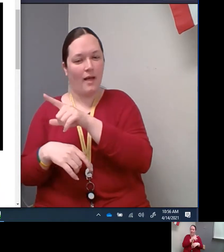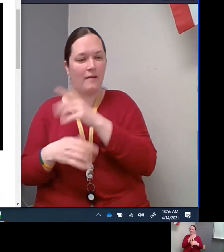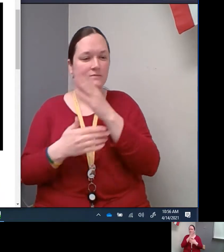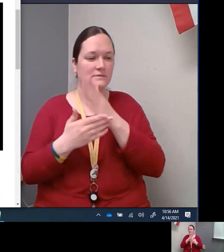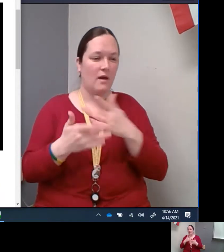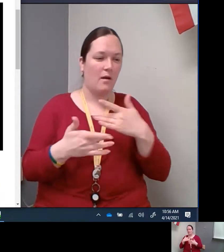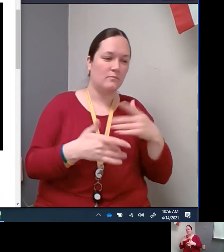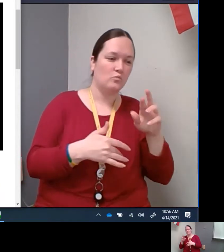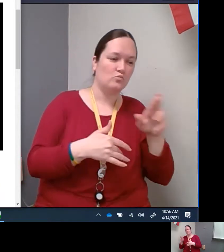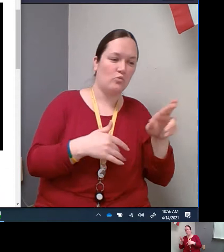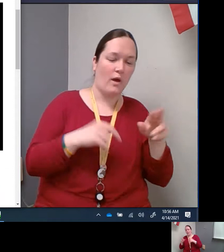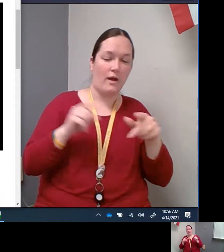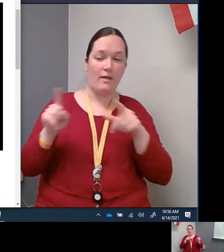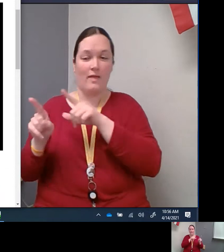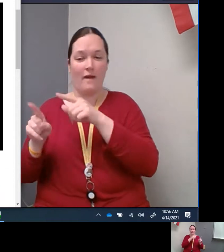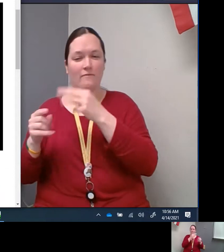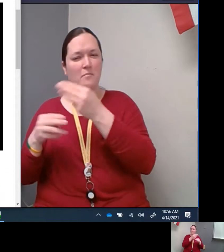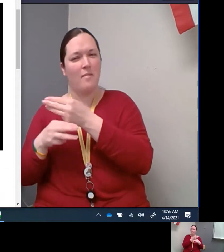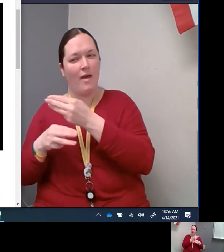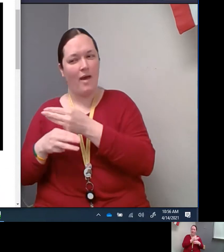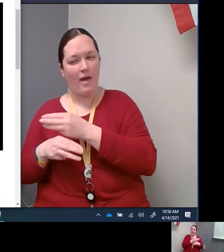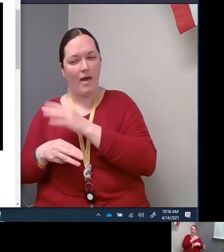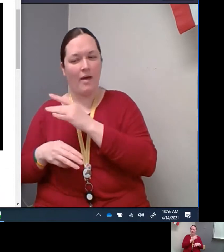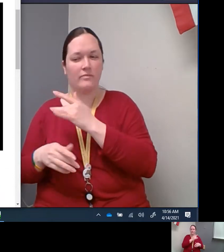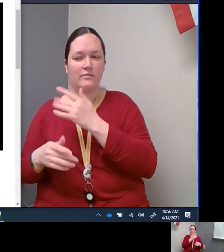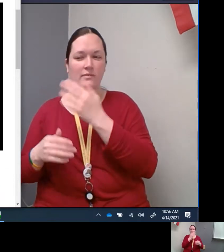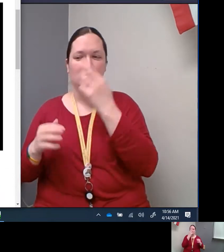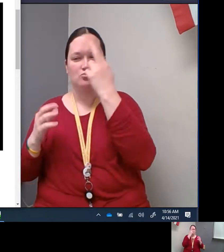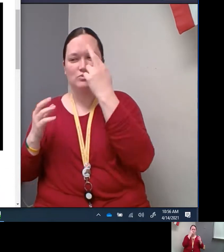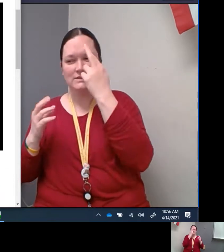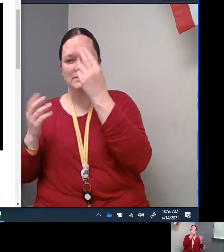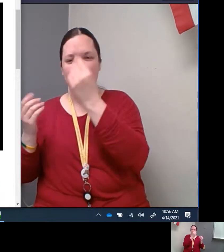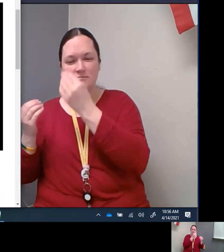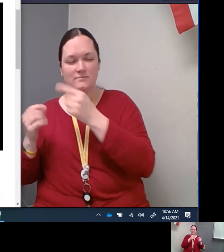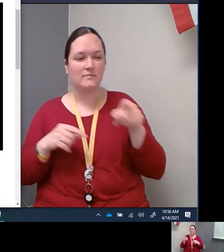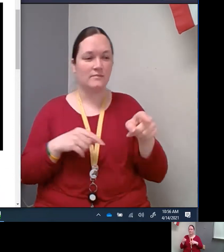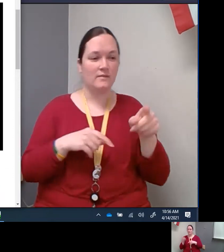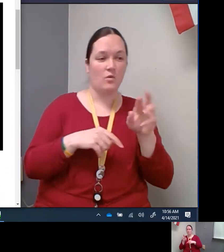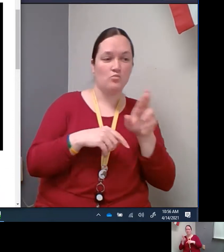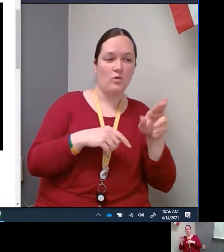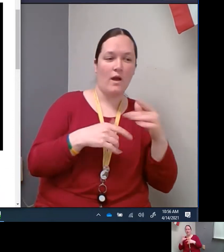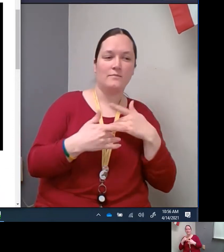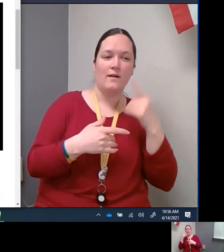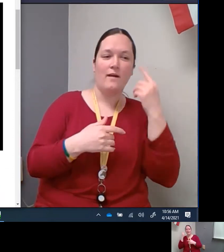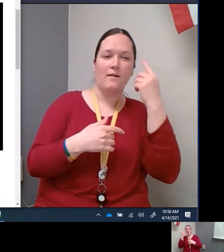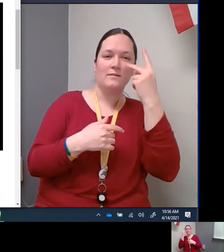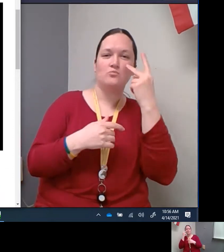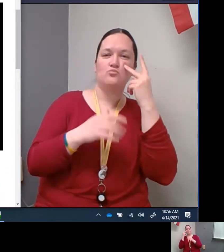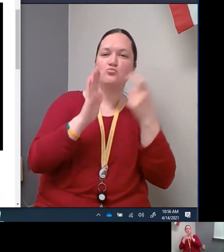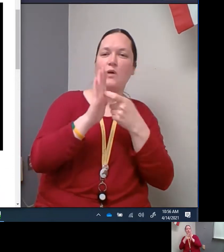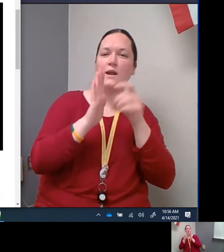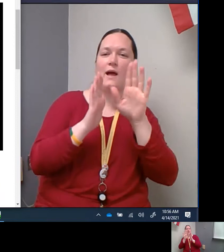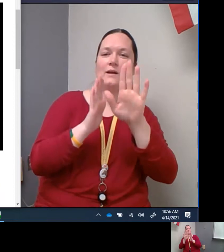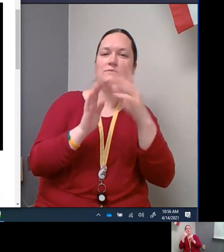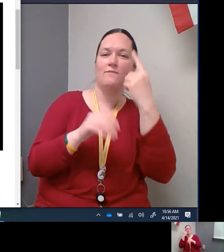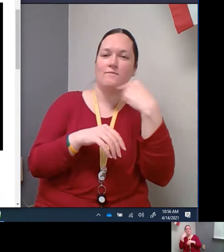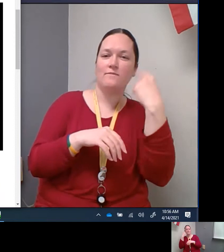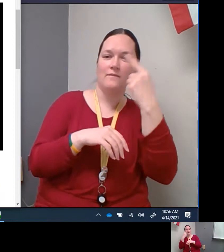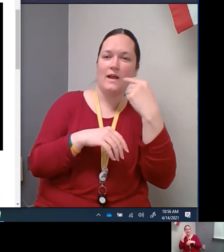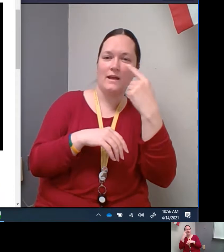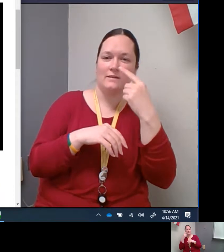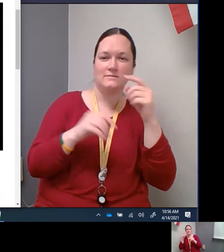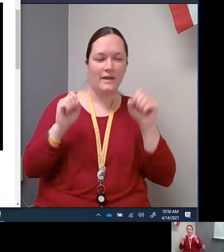mathematical reasoning and logic, and things that we put on the right side, like facial recognition. Now this is plastic. In other words, we can move these